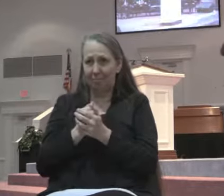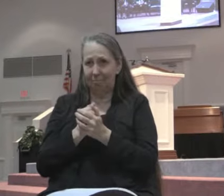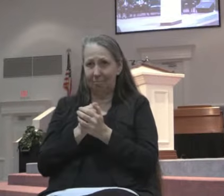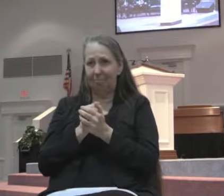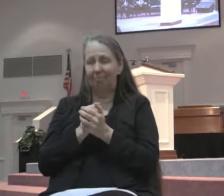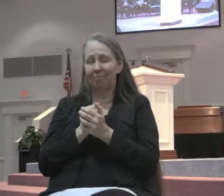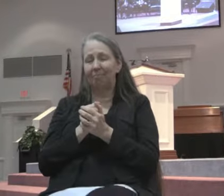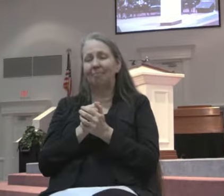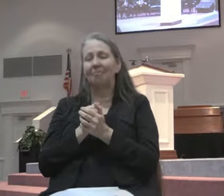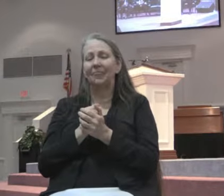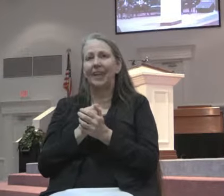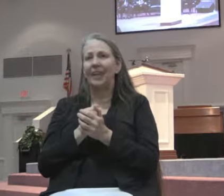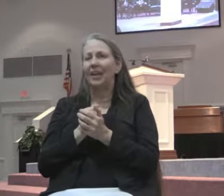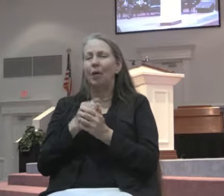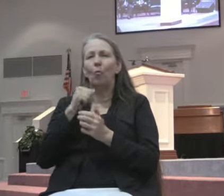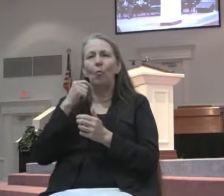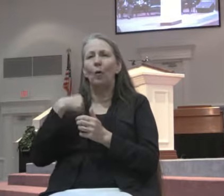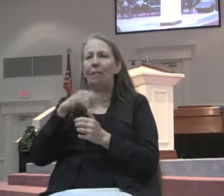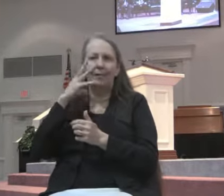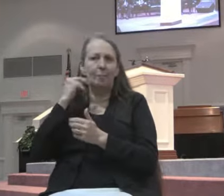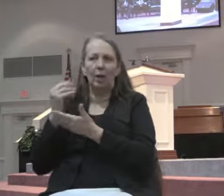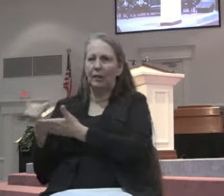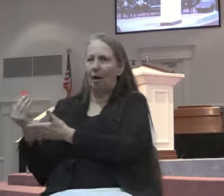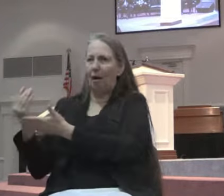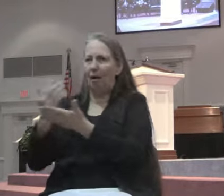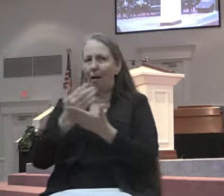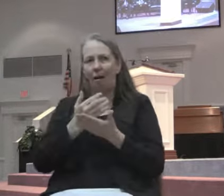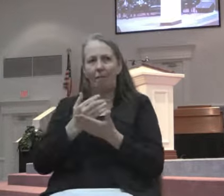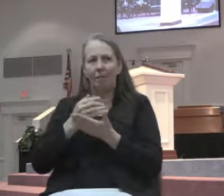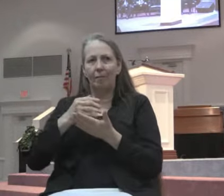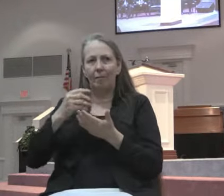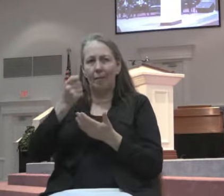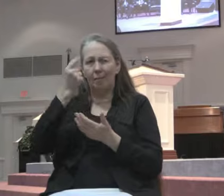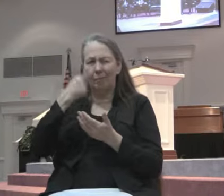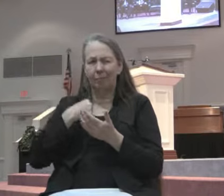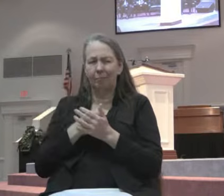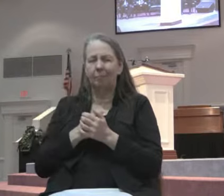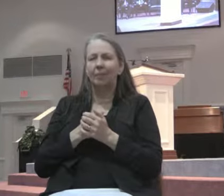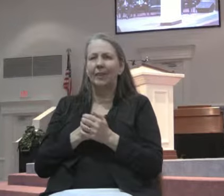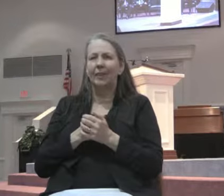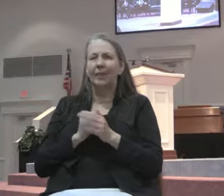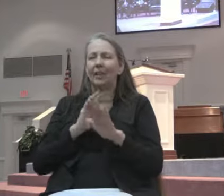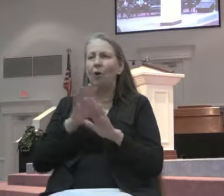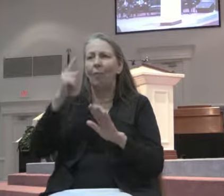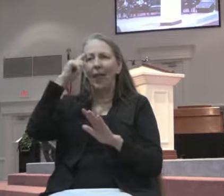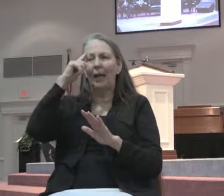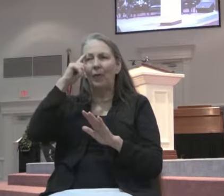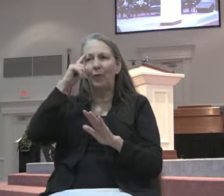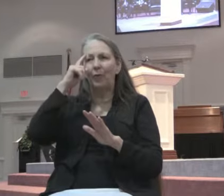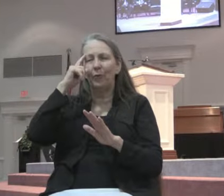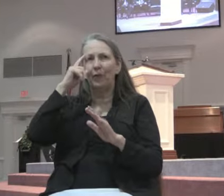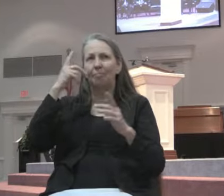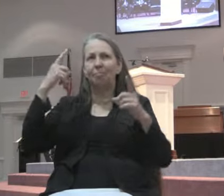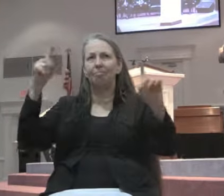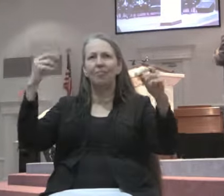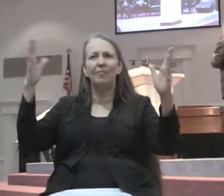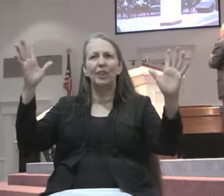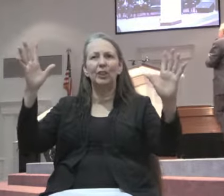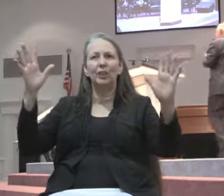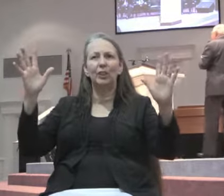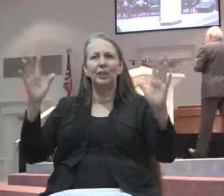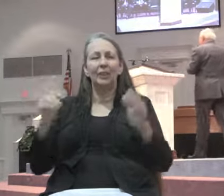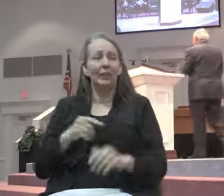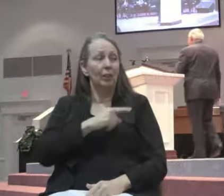And you haven't made it to the harvest yet. Are you listening? Don't think you got it made. Don't, you know, you've got